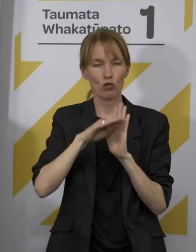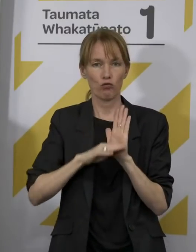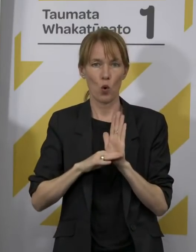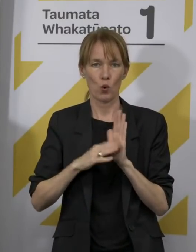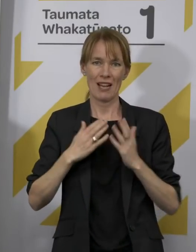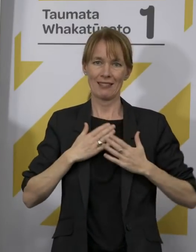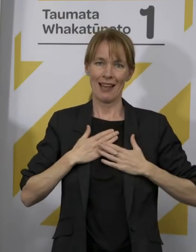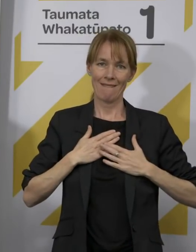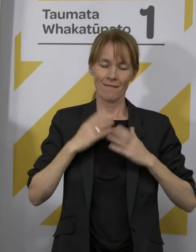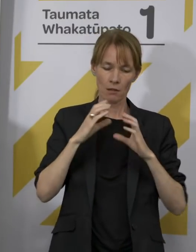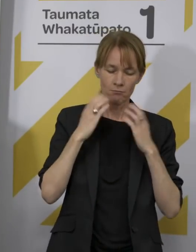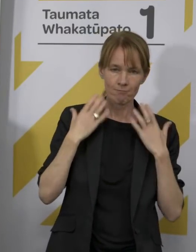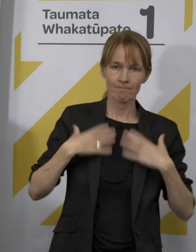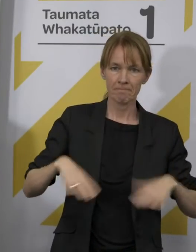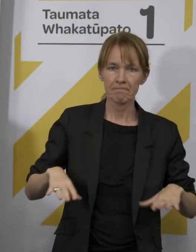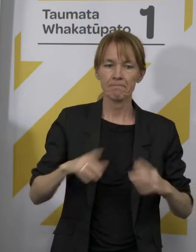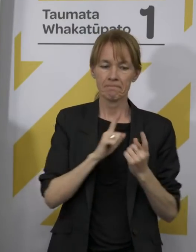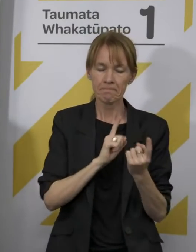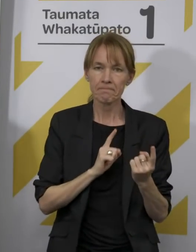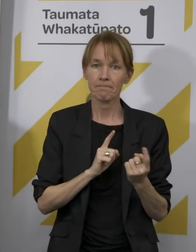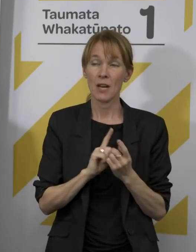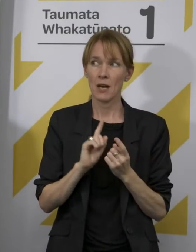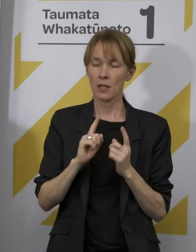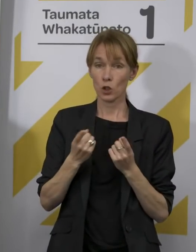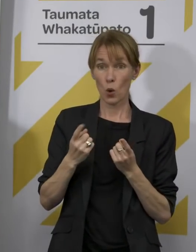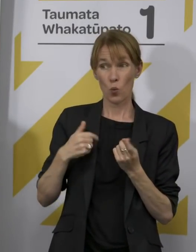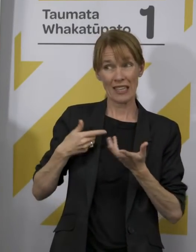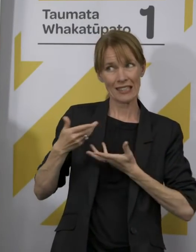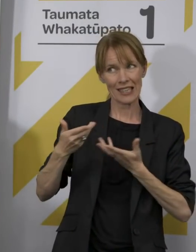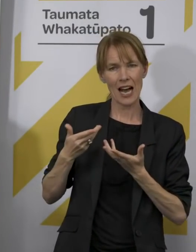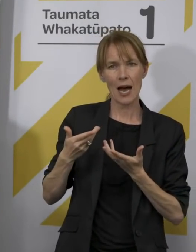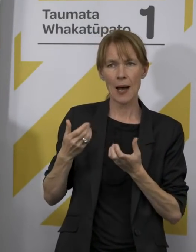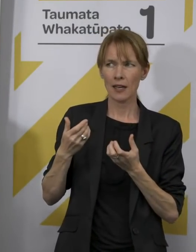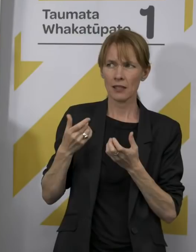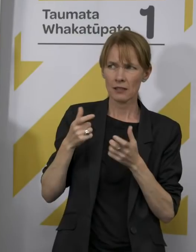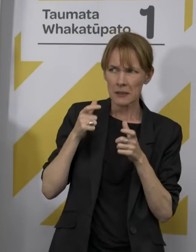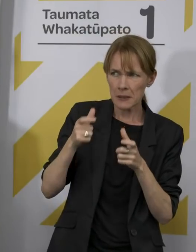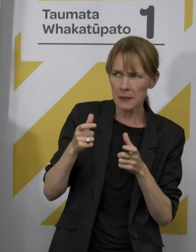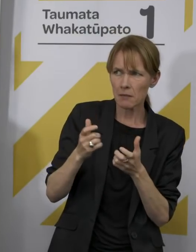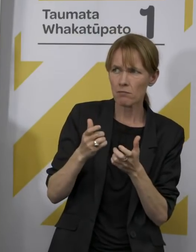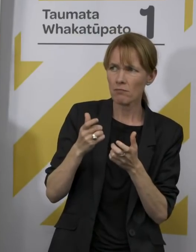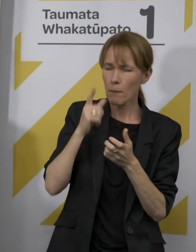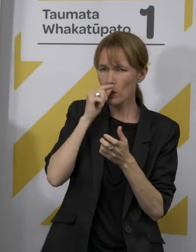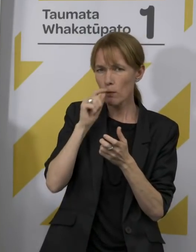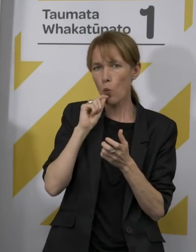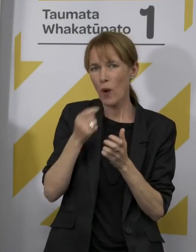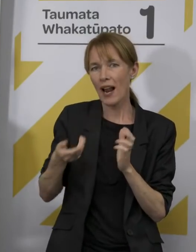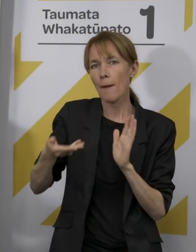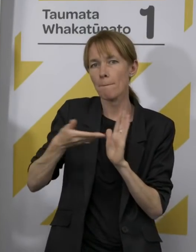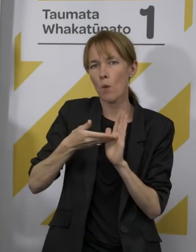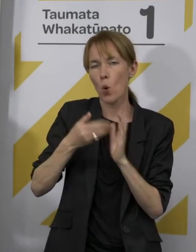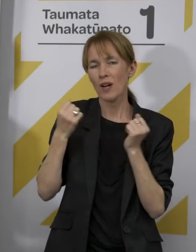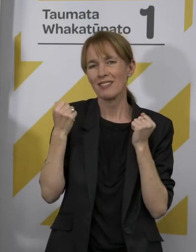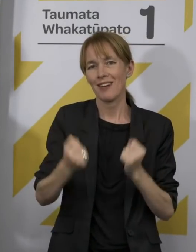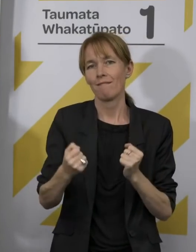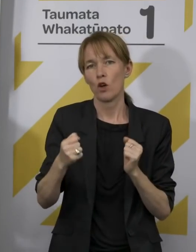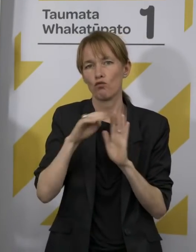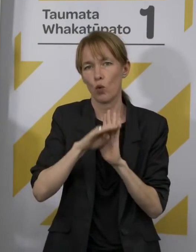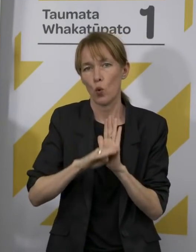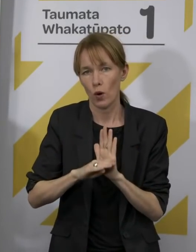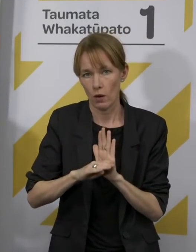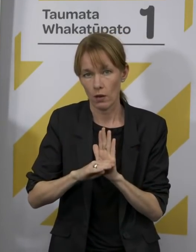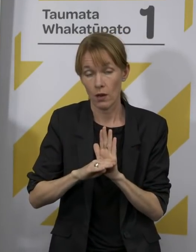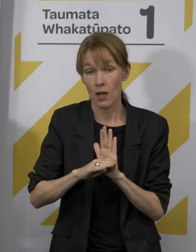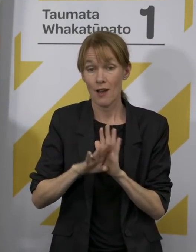at what else we may need to add, and active discussion, and expecting to confirm some further arrangements with them. One which is already